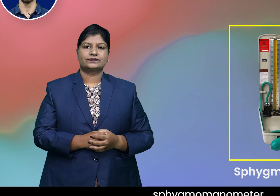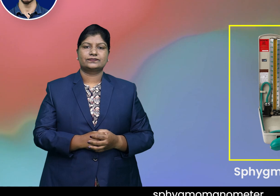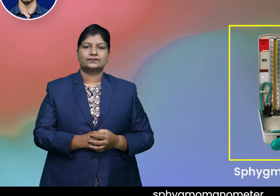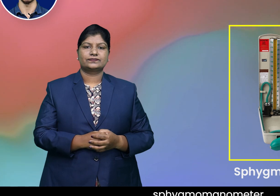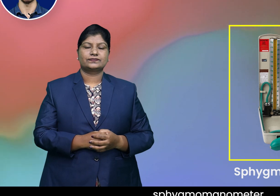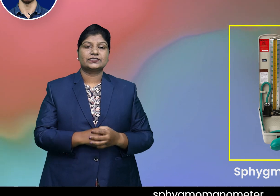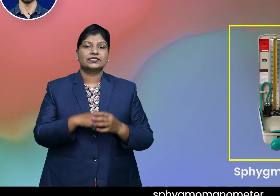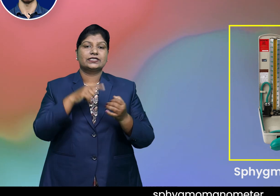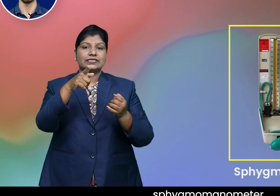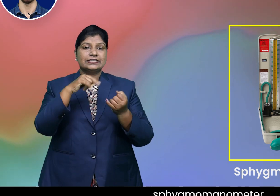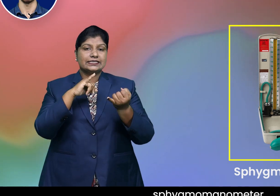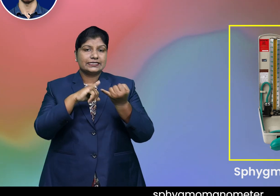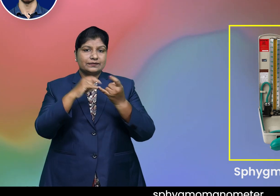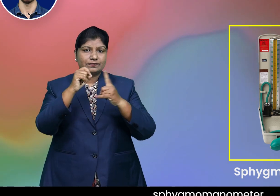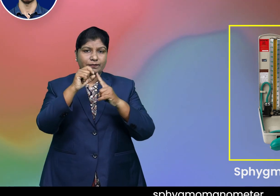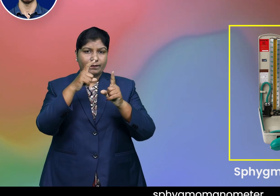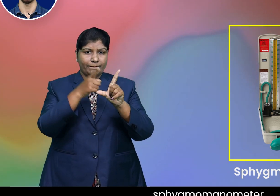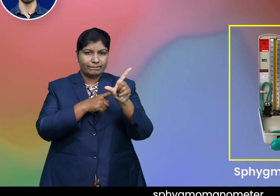sphygmomanometer,